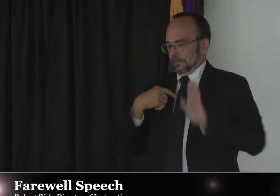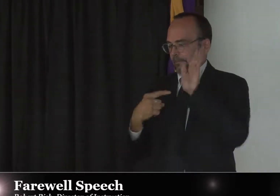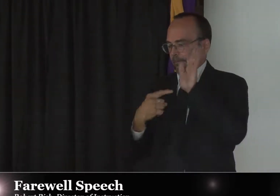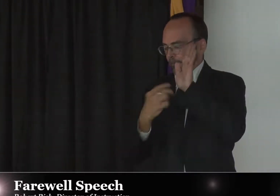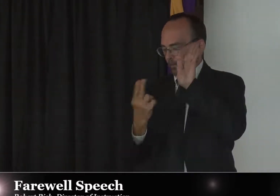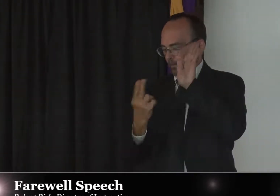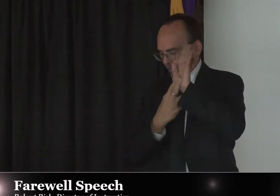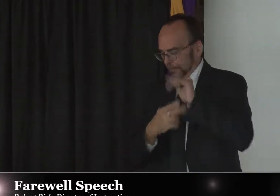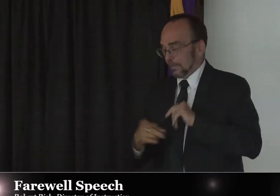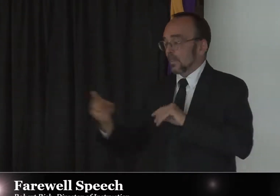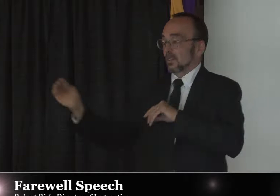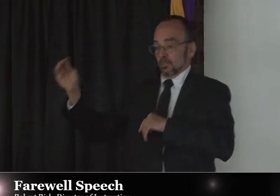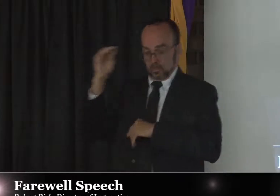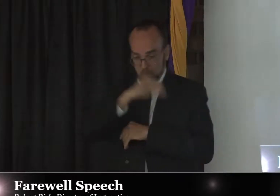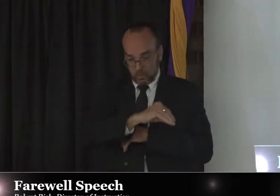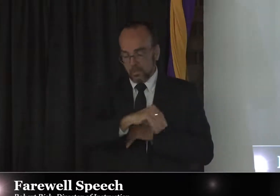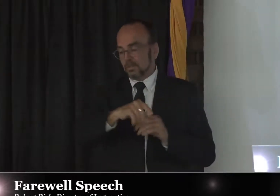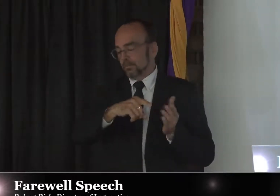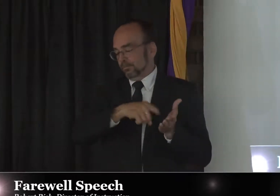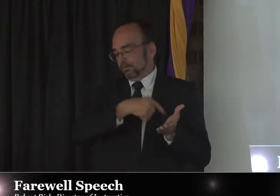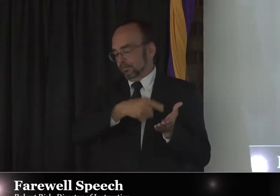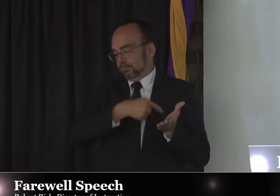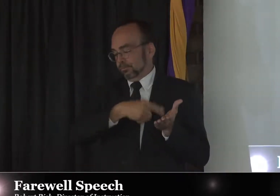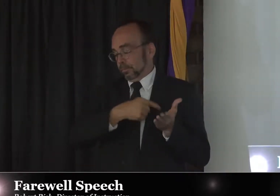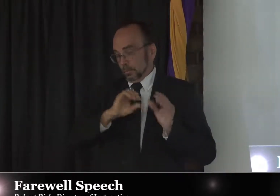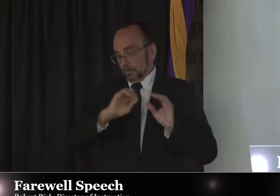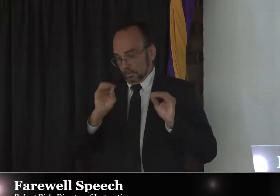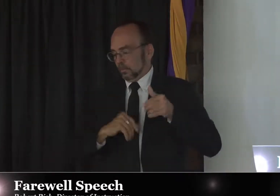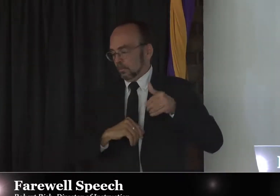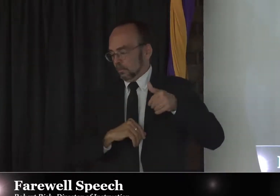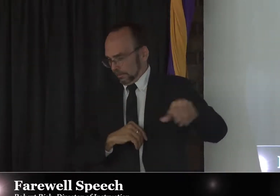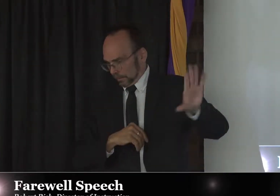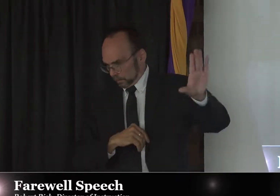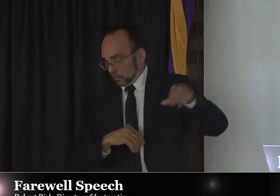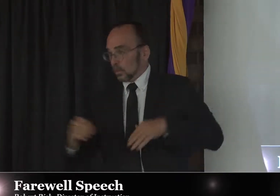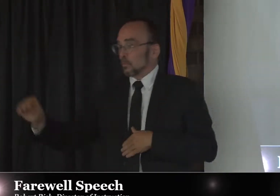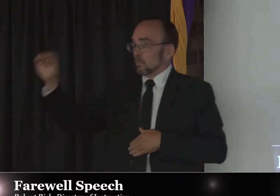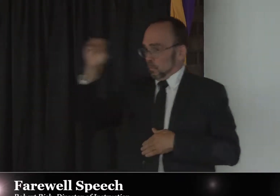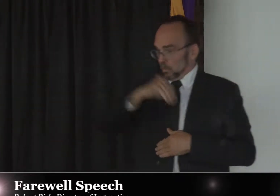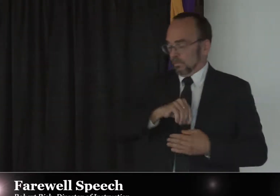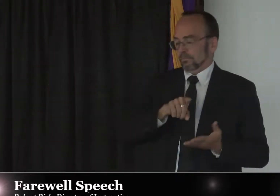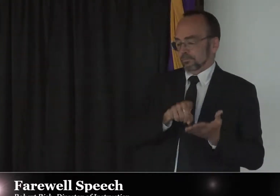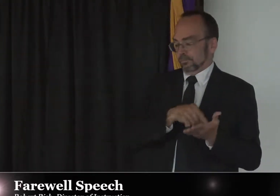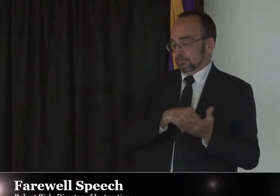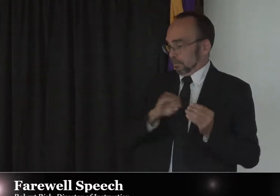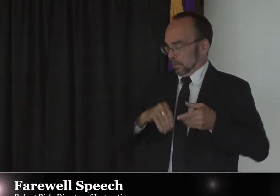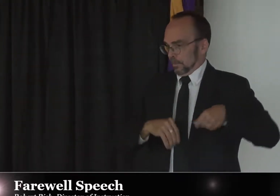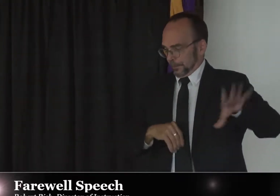move out. That's a contract, and I get money from this, and if they can't give me money, they leave.